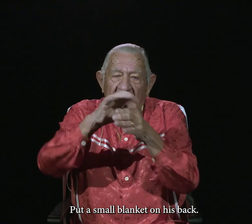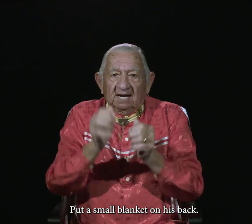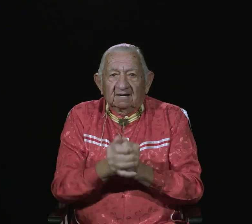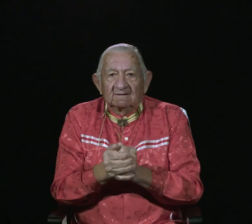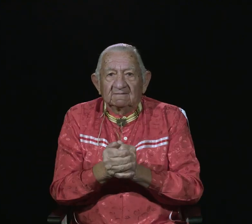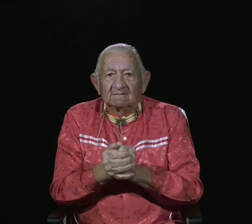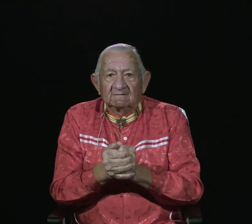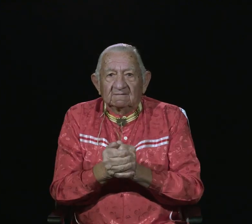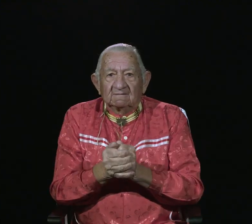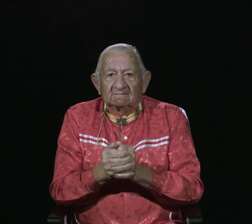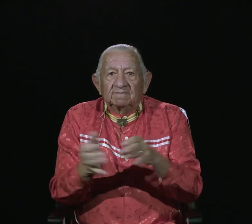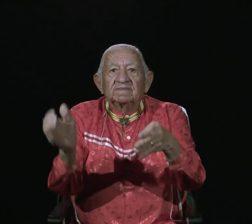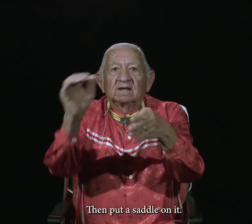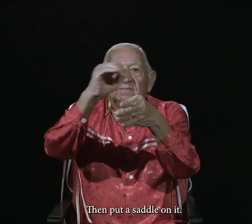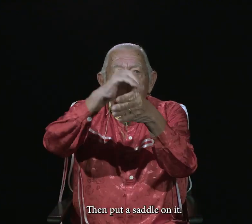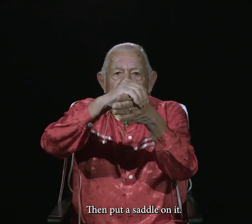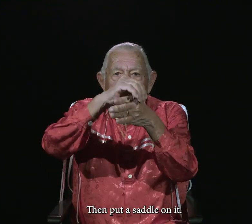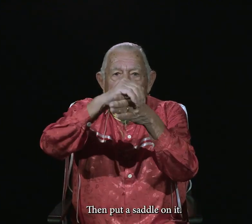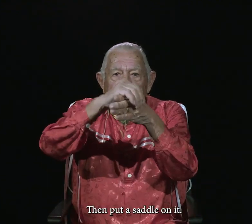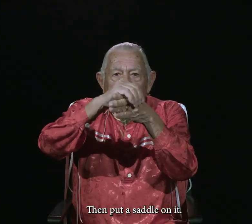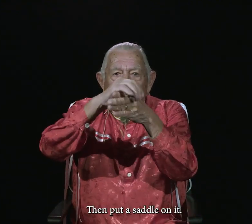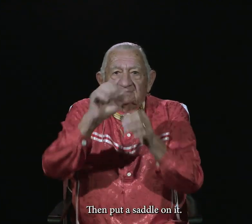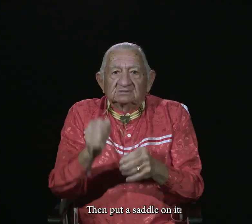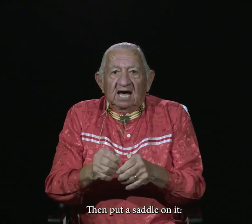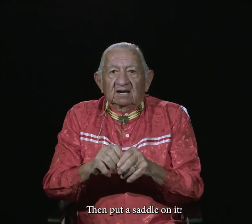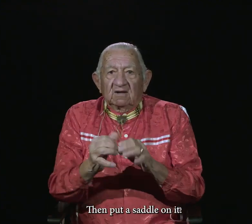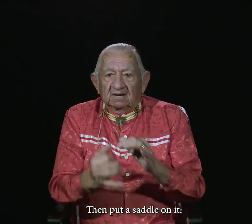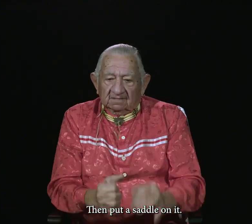back, then put a saddle on it,